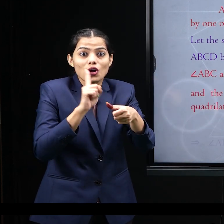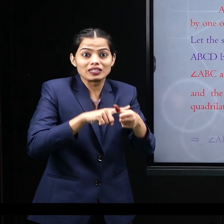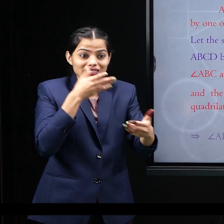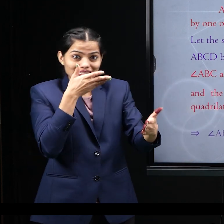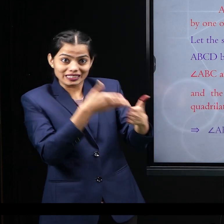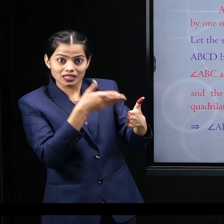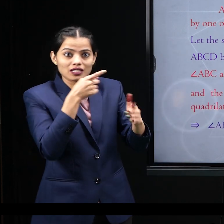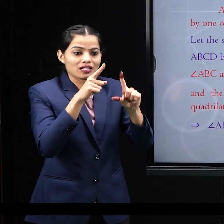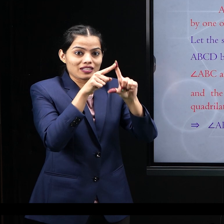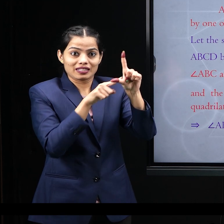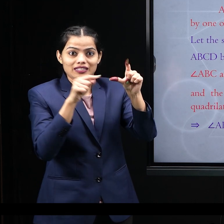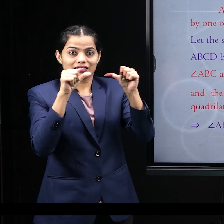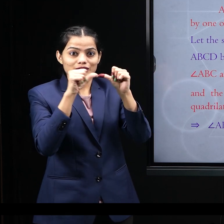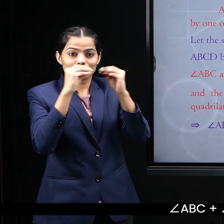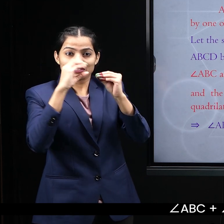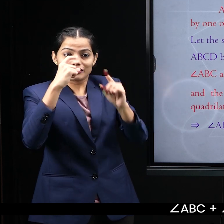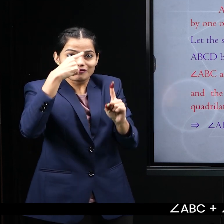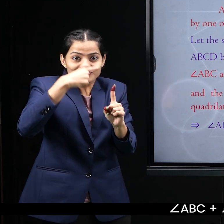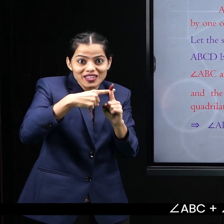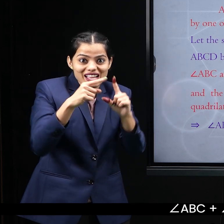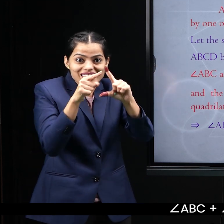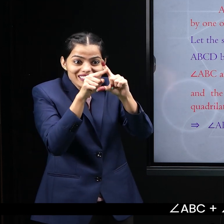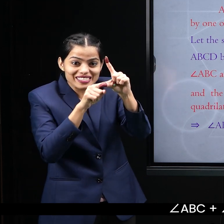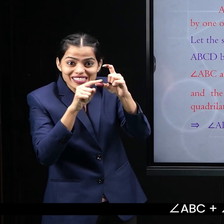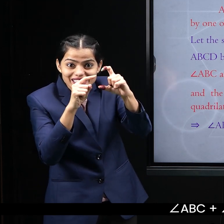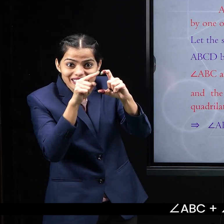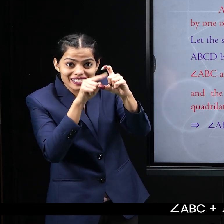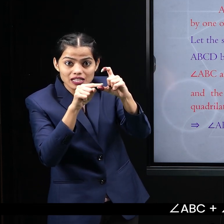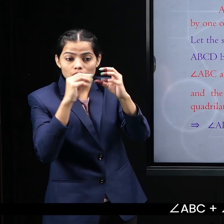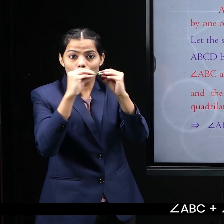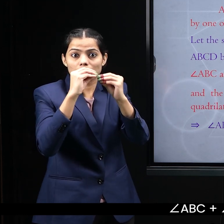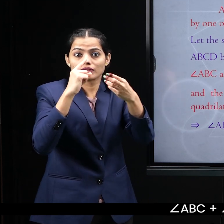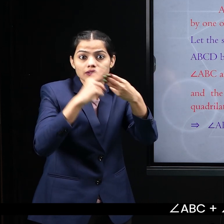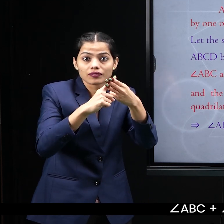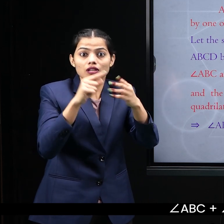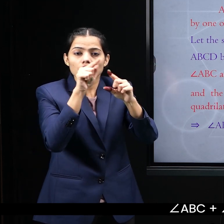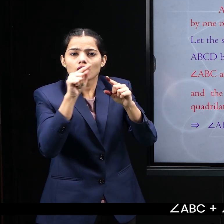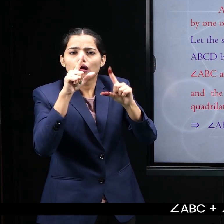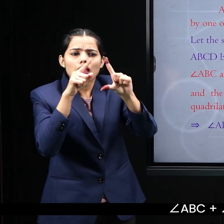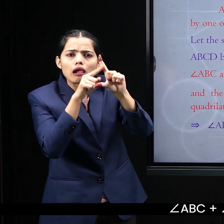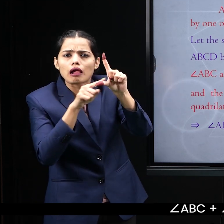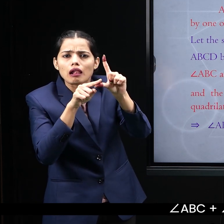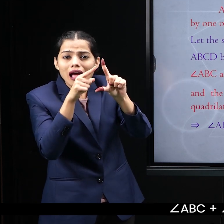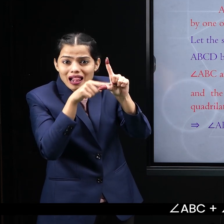From this, angle ABC plus CBE is equal to angle ABC